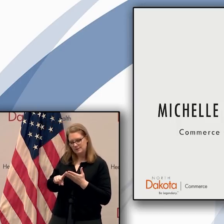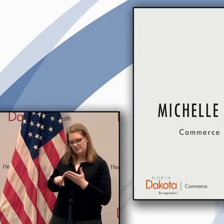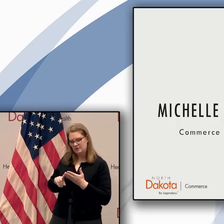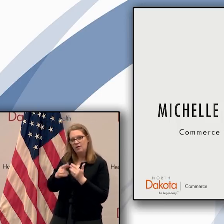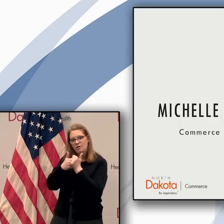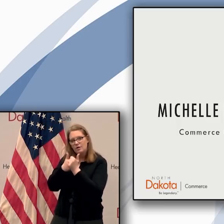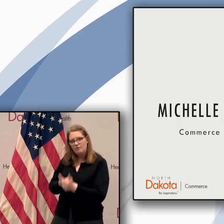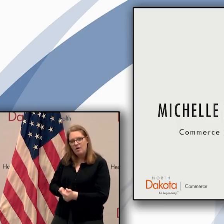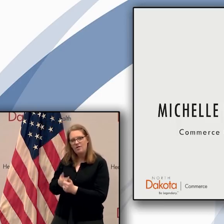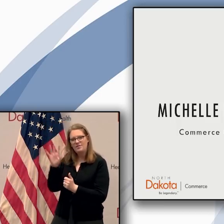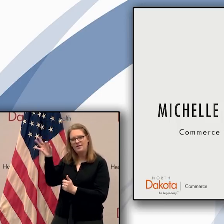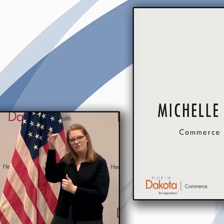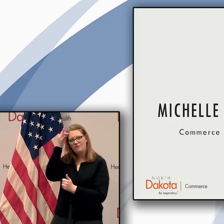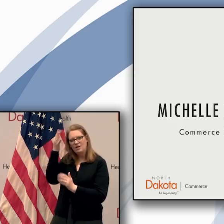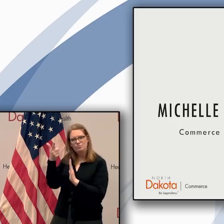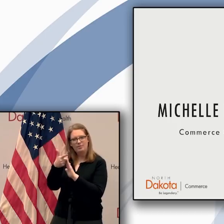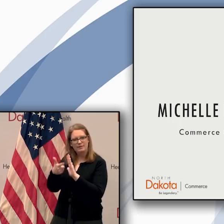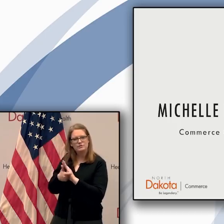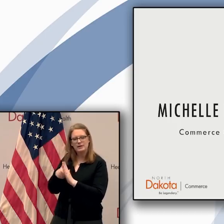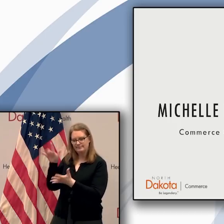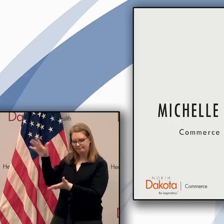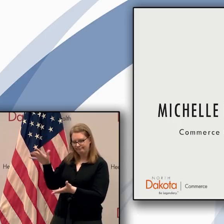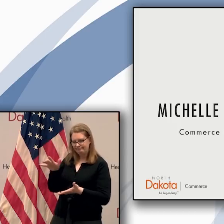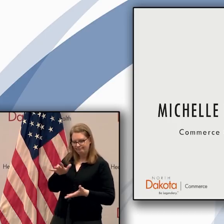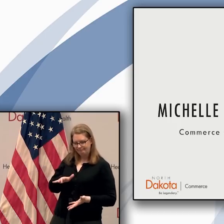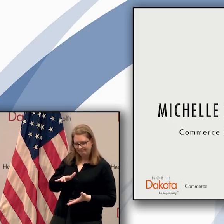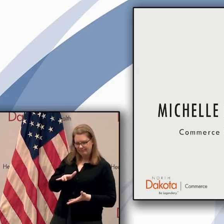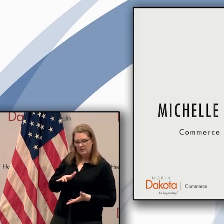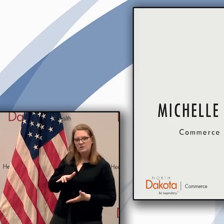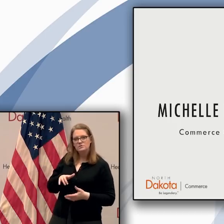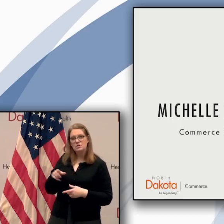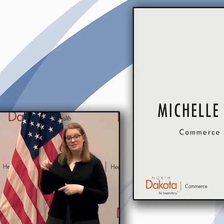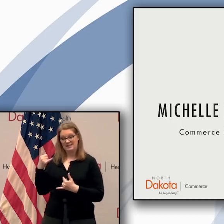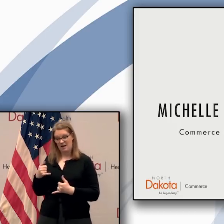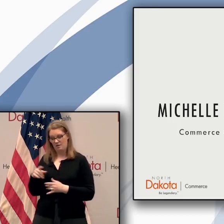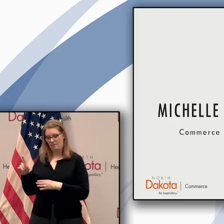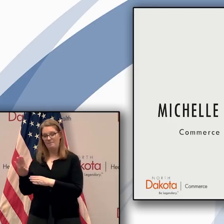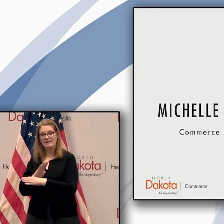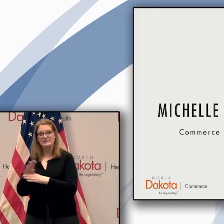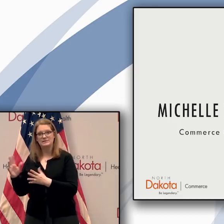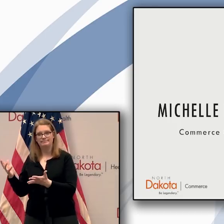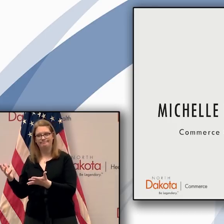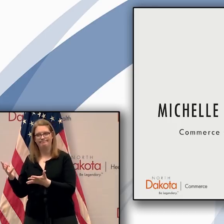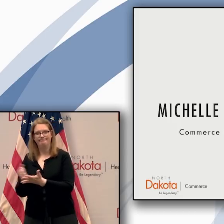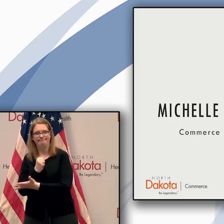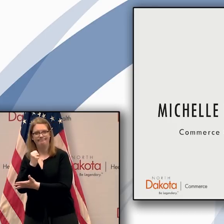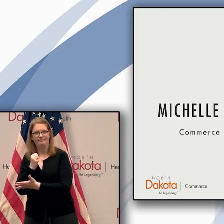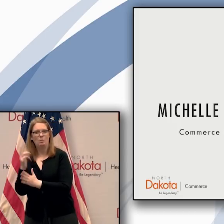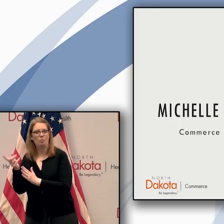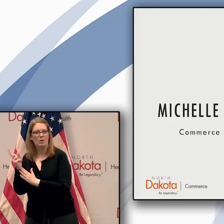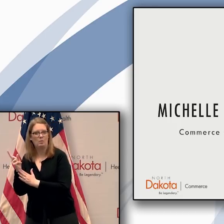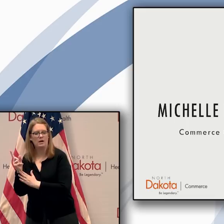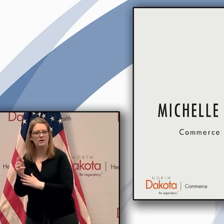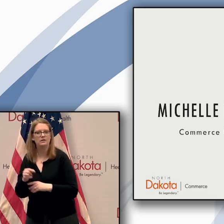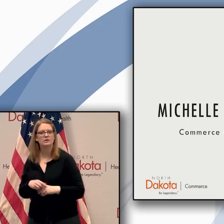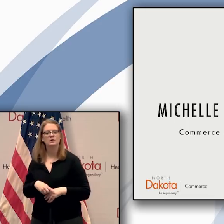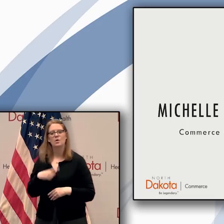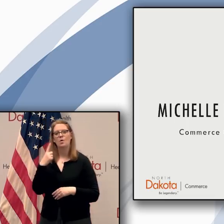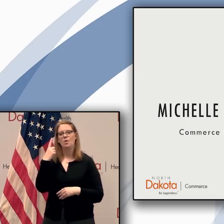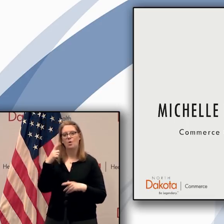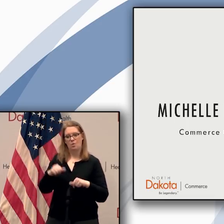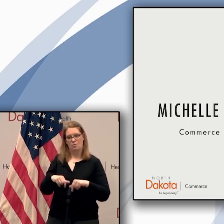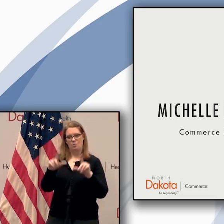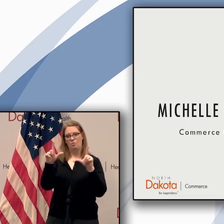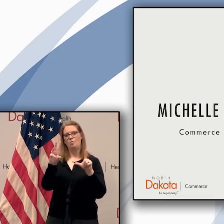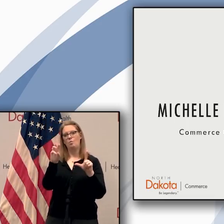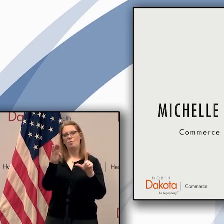federal legislation as it has developed so businesses are prepared to act as quickly as possible. We launched a one-stop